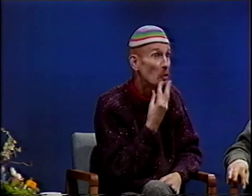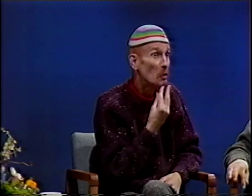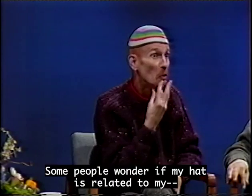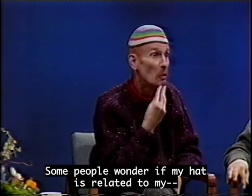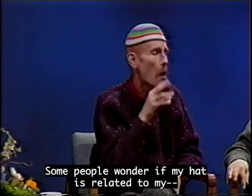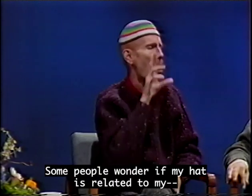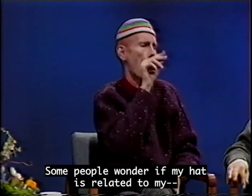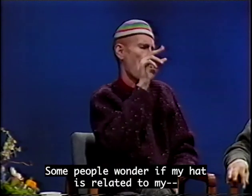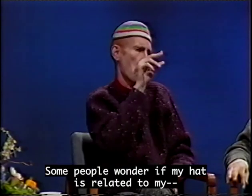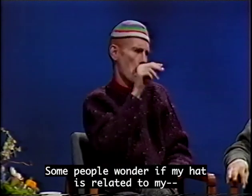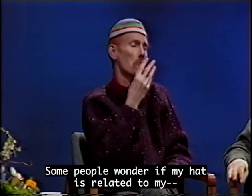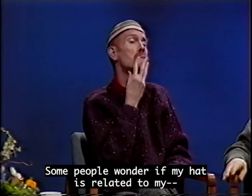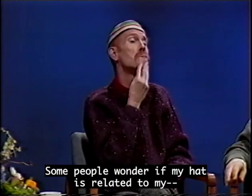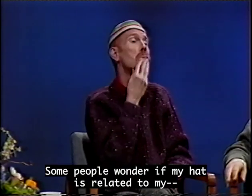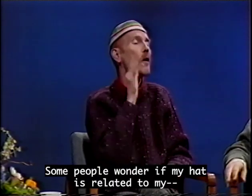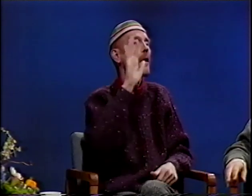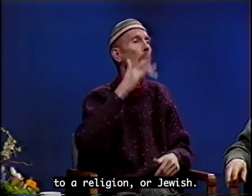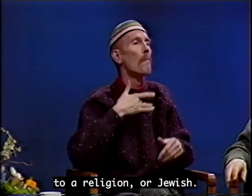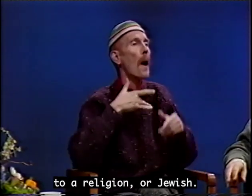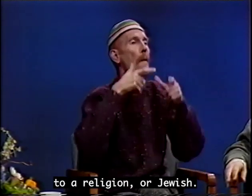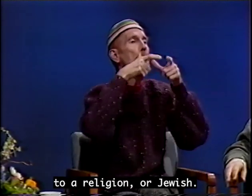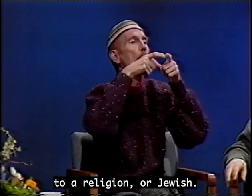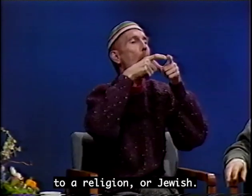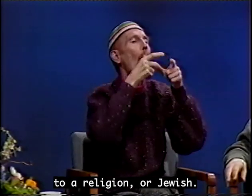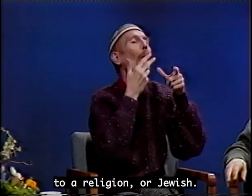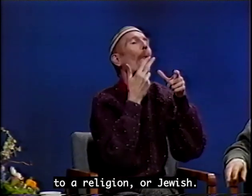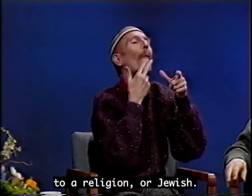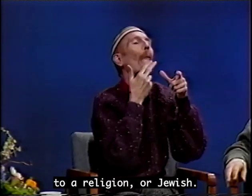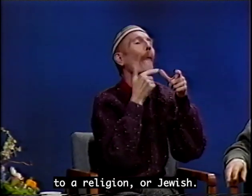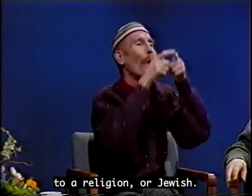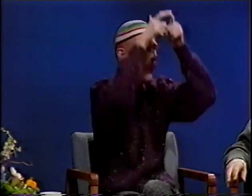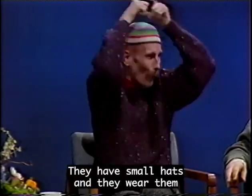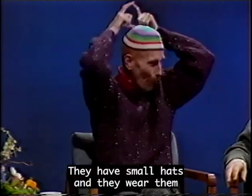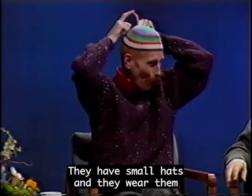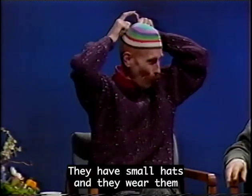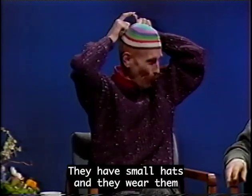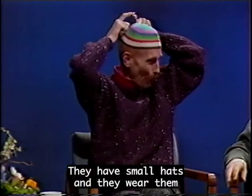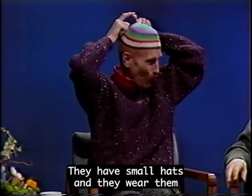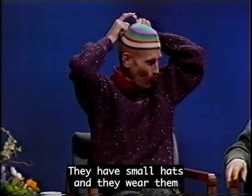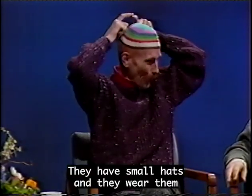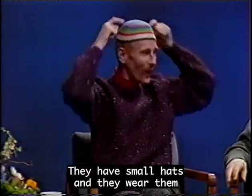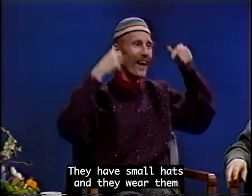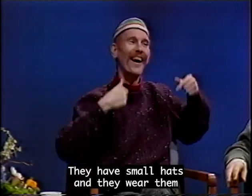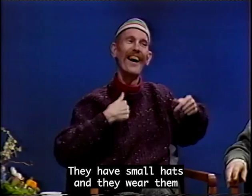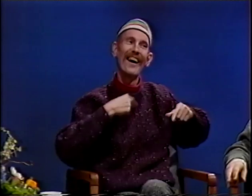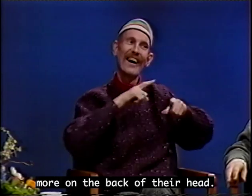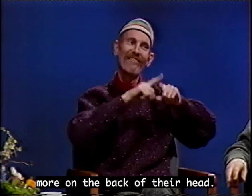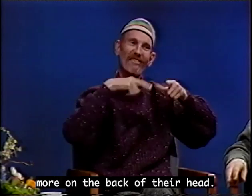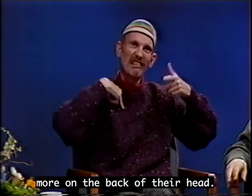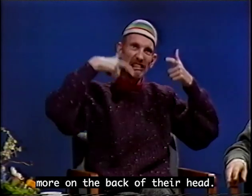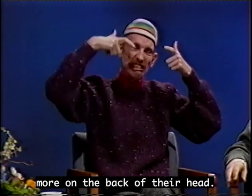Some people wonder if my hat is related to a religion, Jewish. They have small hats, and they wear them more on the back of their